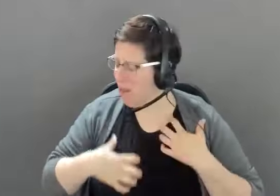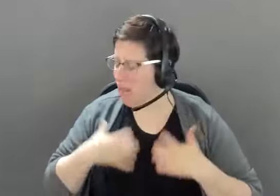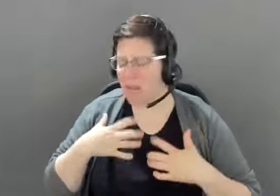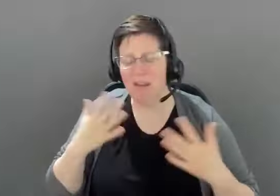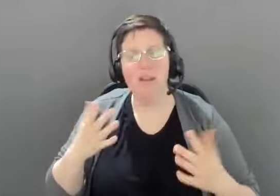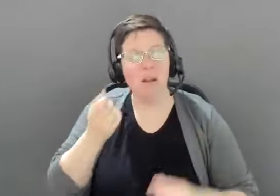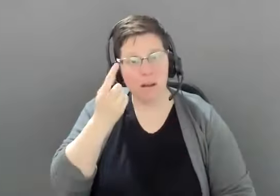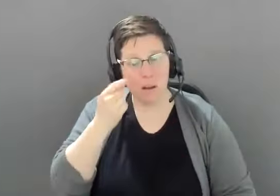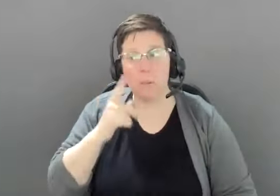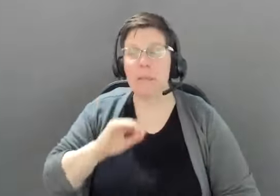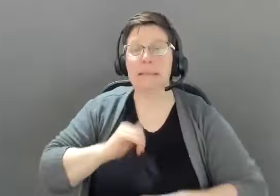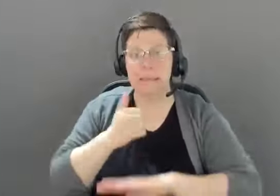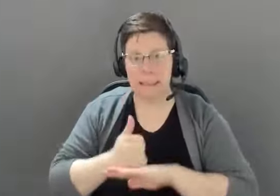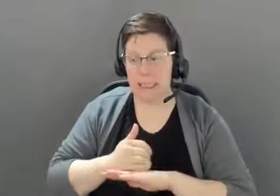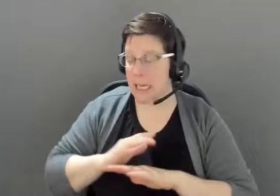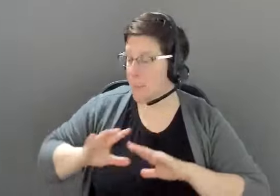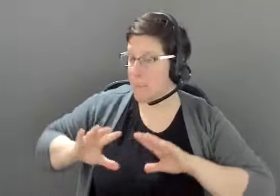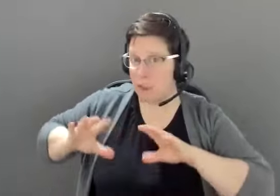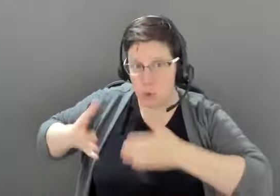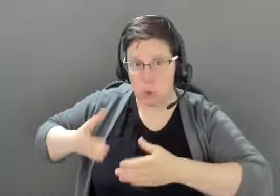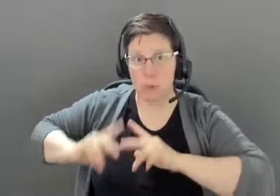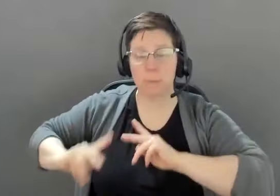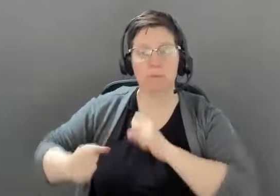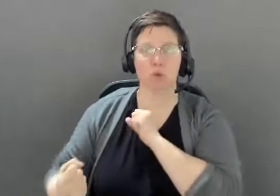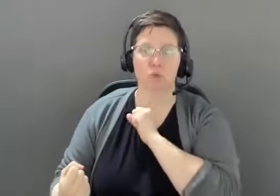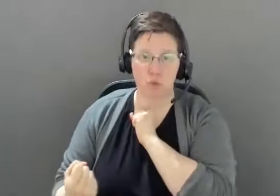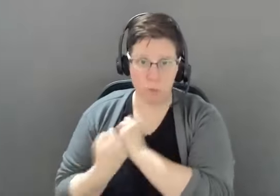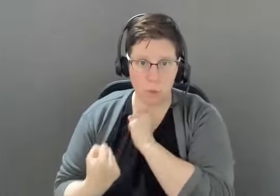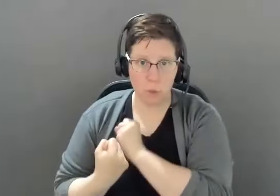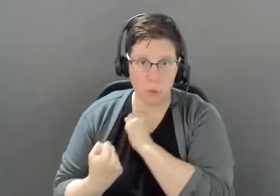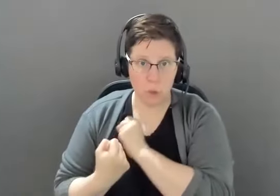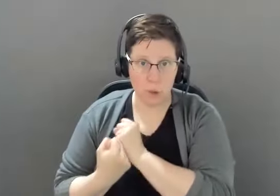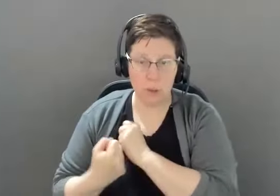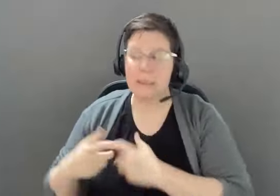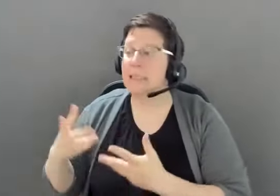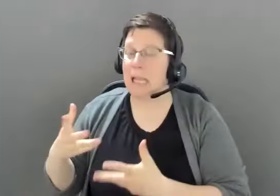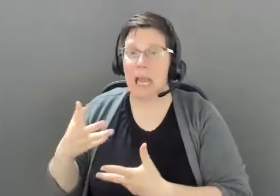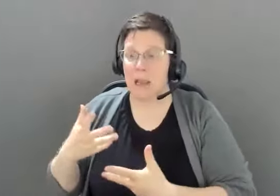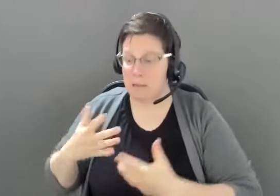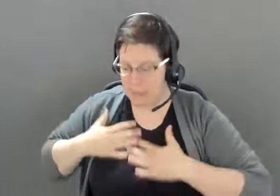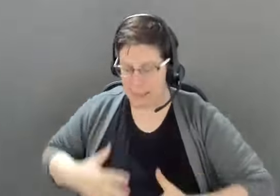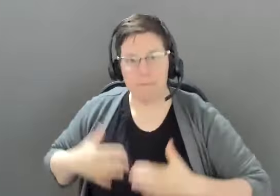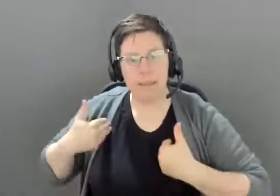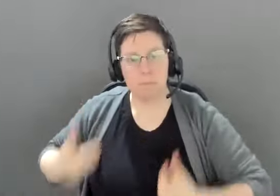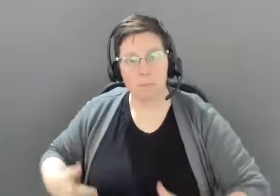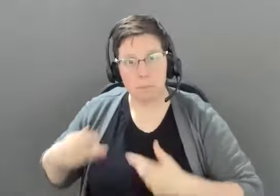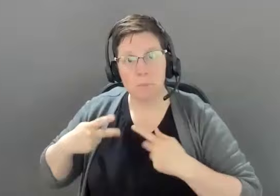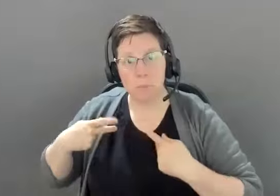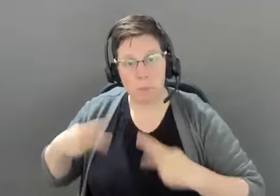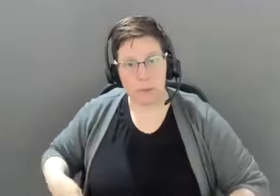building a team that you trusted and supported, both inside and outside of the work, was so important. And I feel every day so grateful for